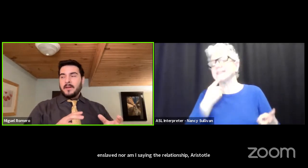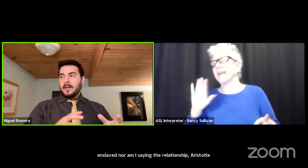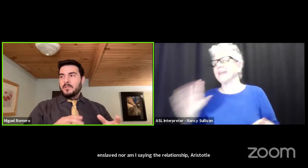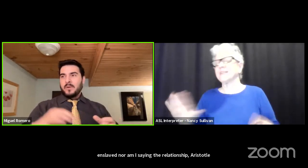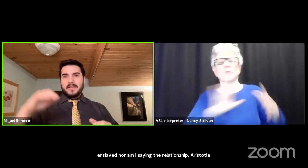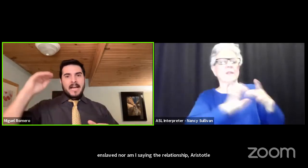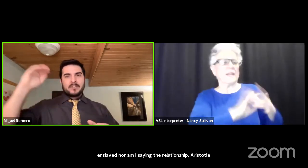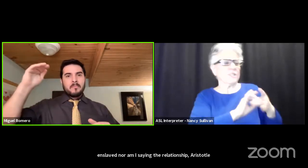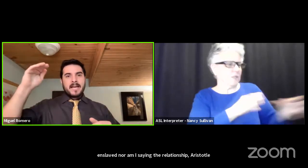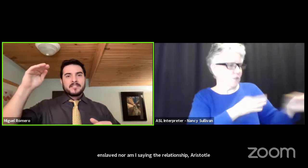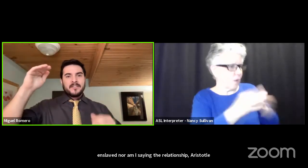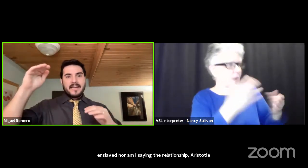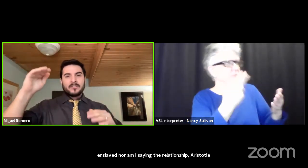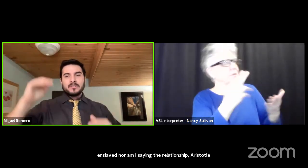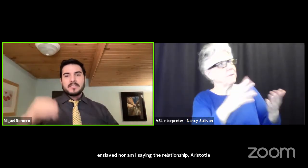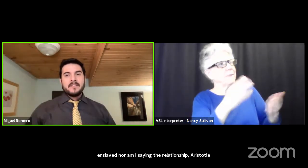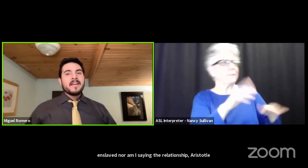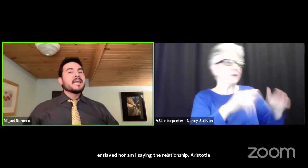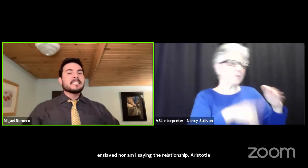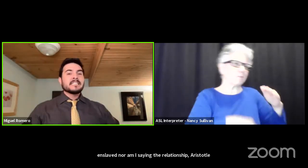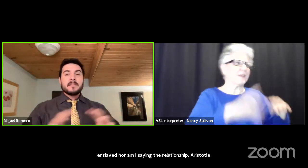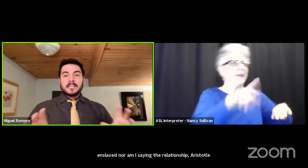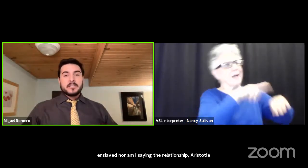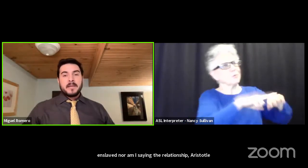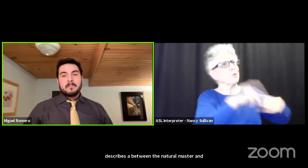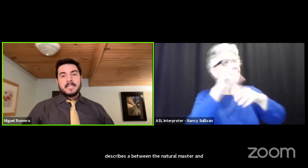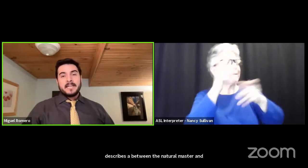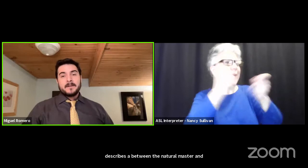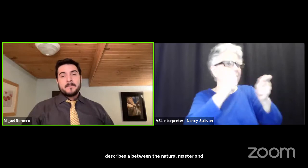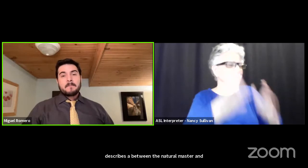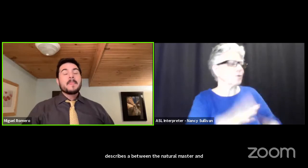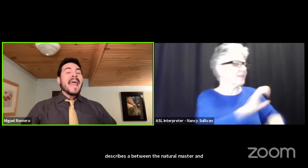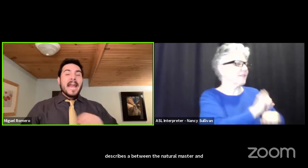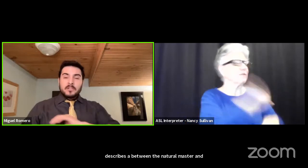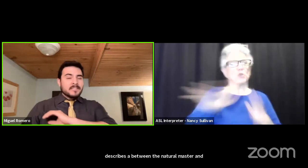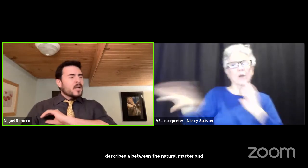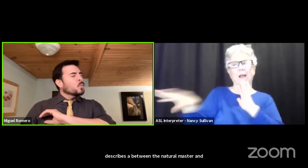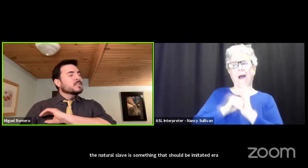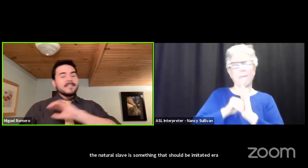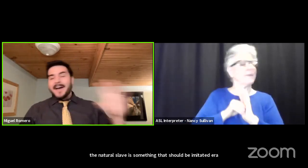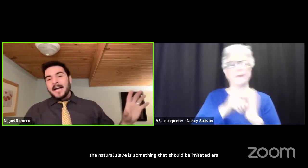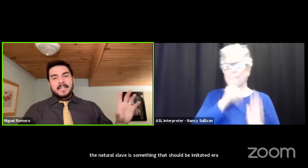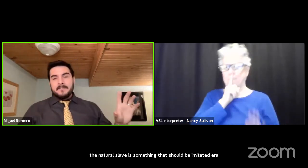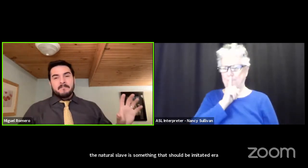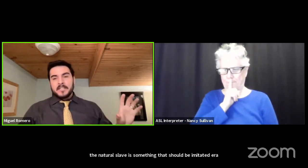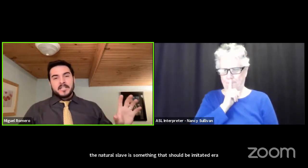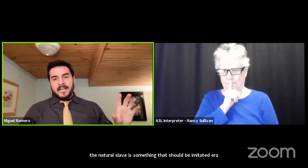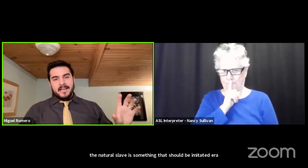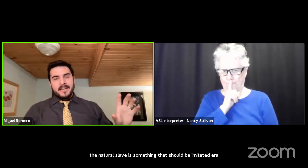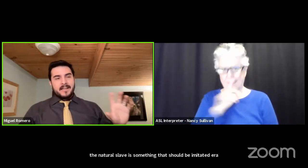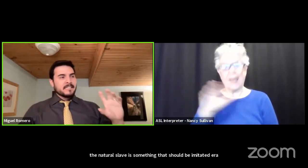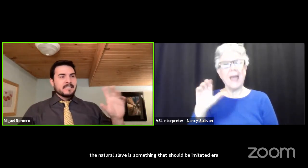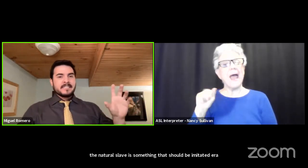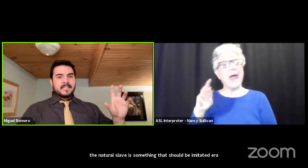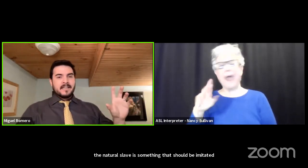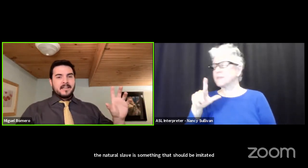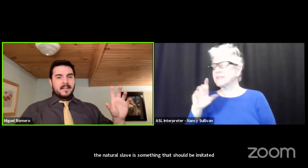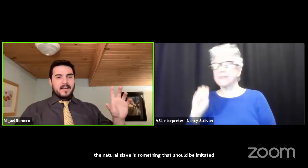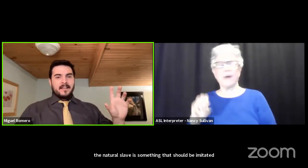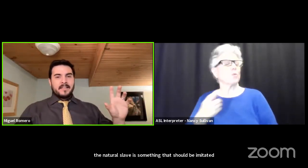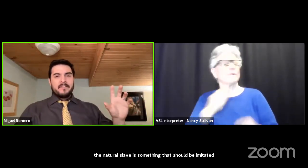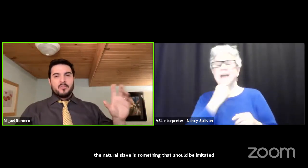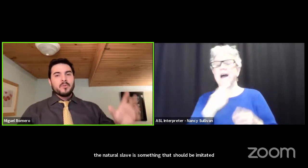describes between the natural master and the natural slave is something that should be imitated. Aristotle was not envisioning an